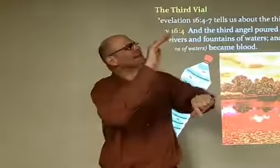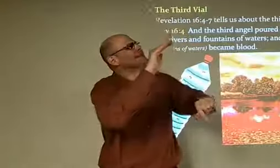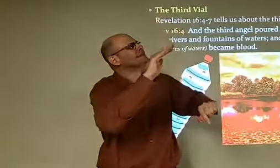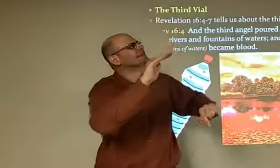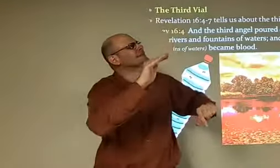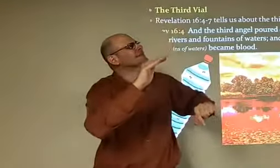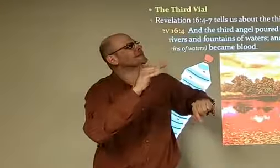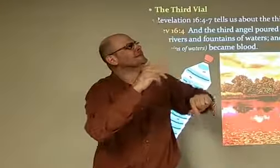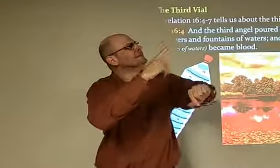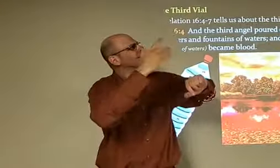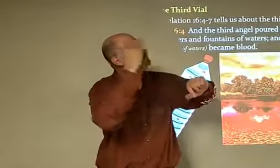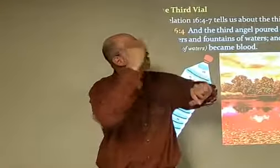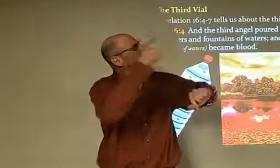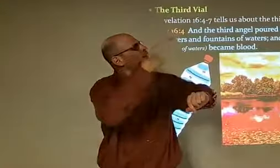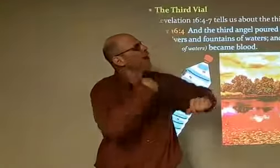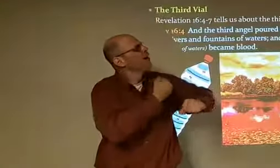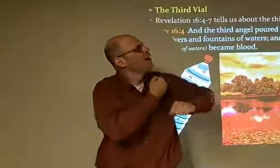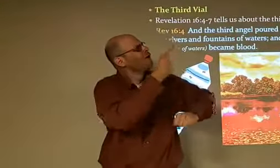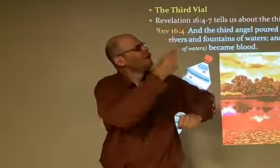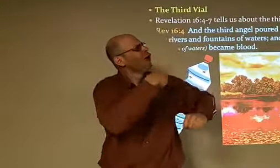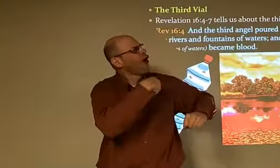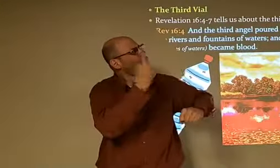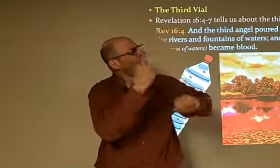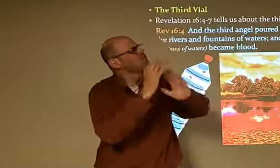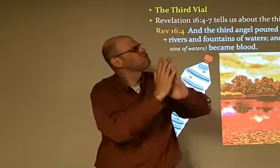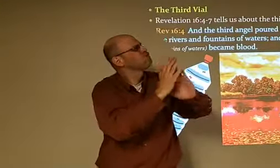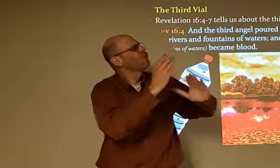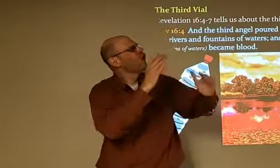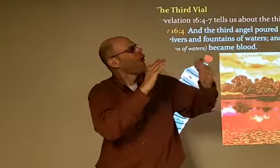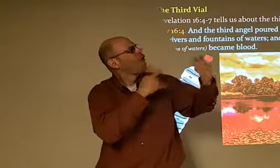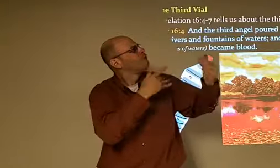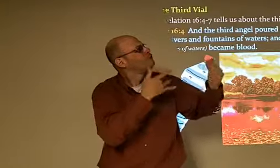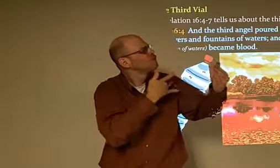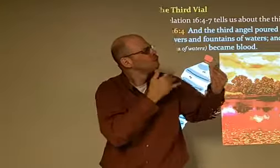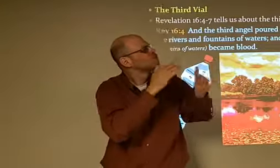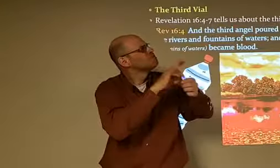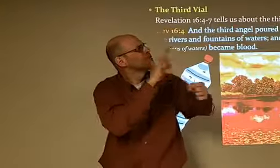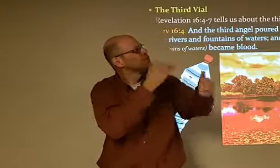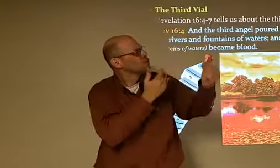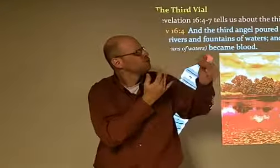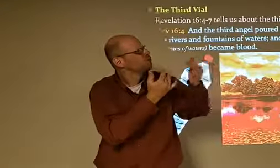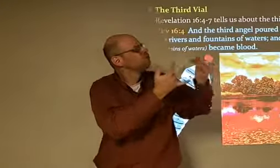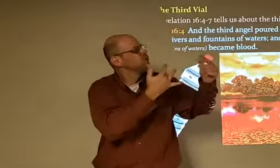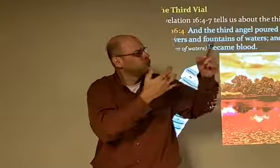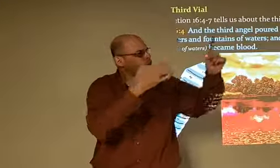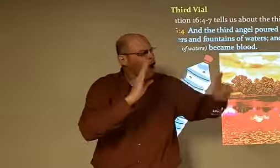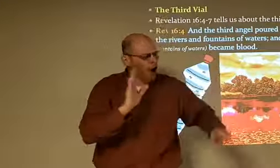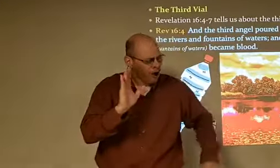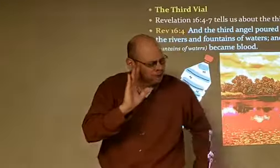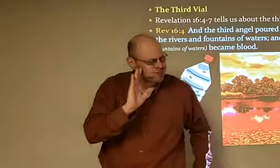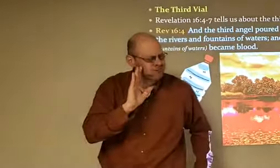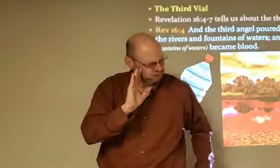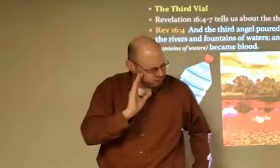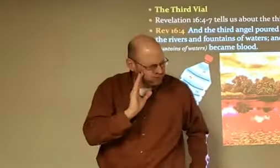Be ready and say, God, I love you, and I'm praying every day. I want you to be with me. I want to be with you. I want to